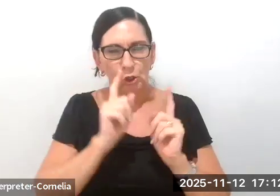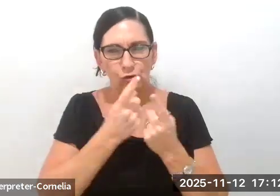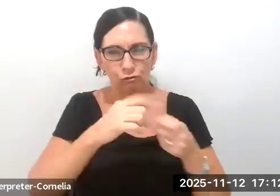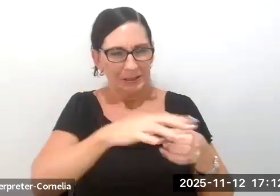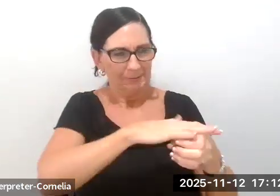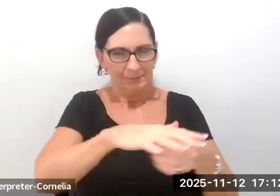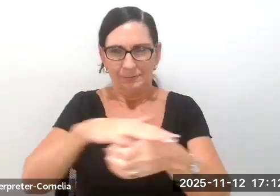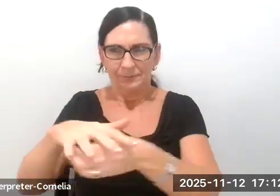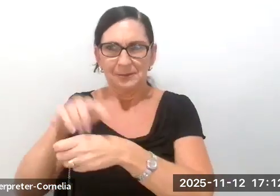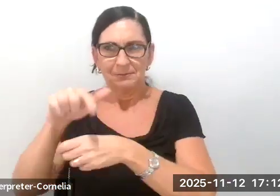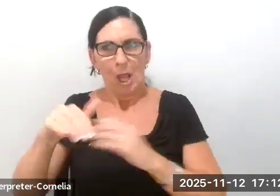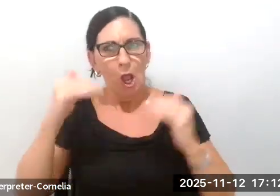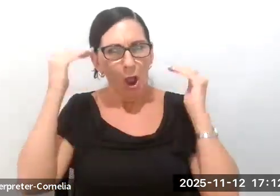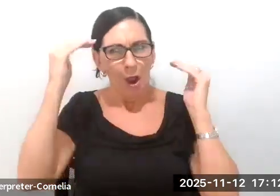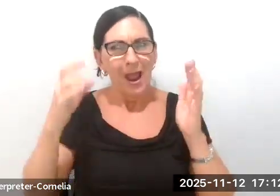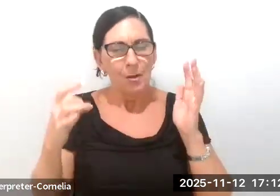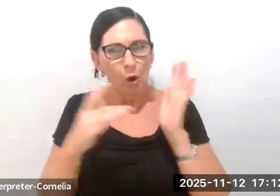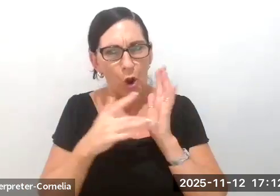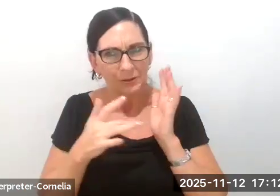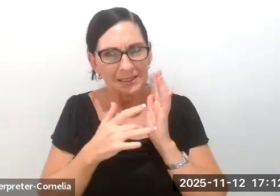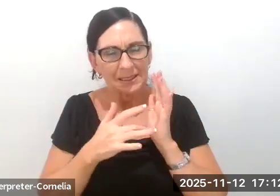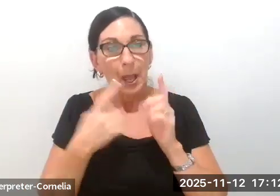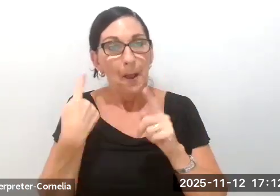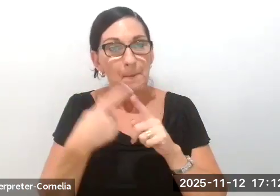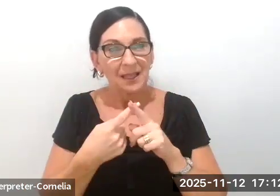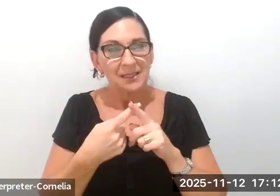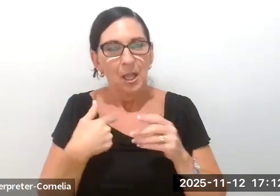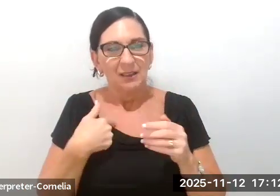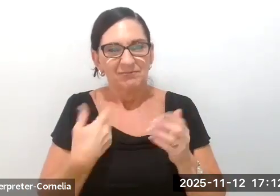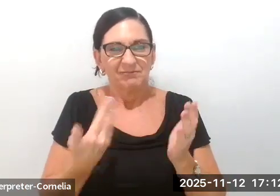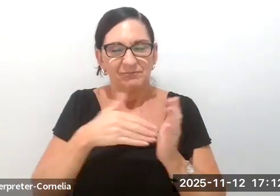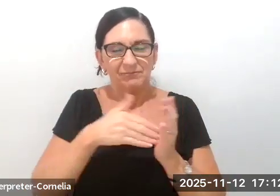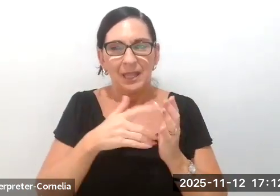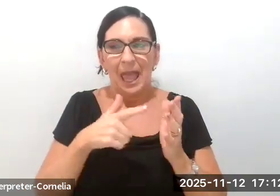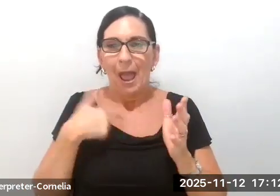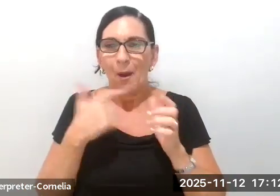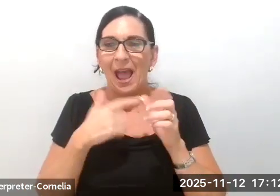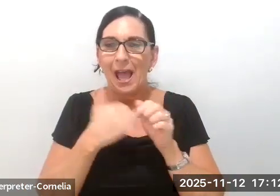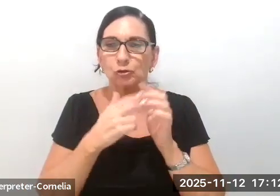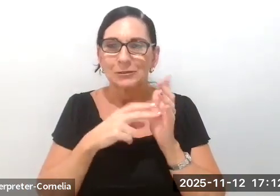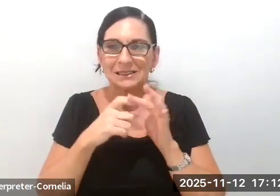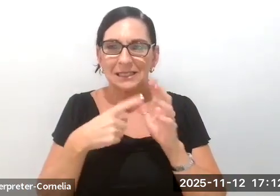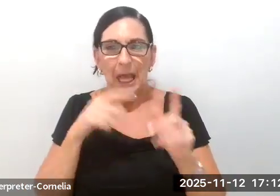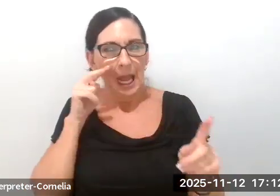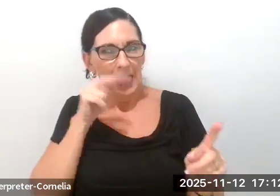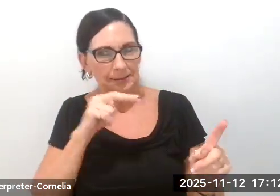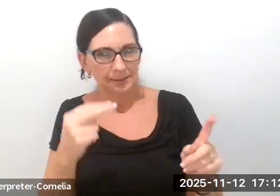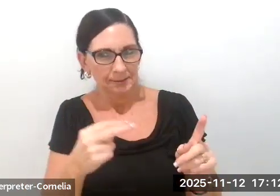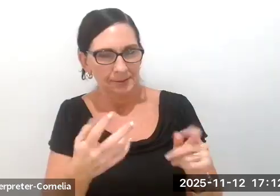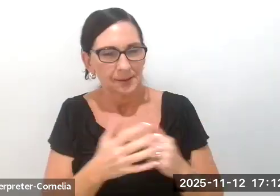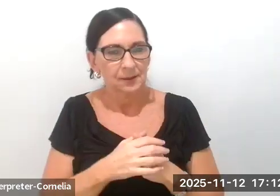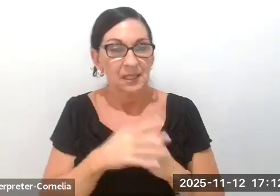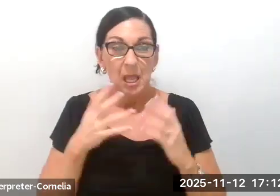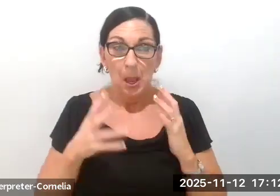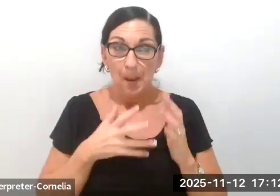an absolute priority, as well as applying a gendered lens. So applicants in the program will need to show how